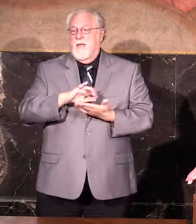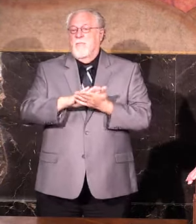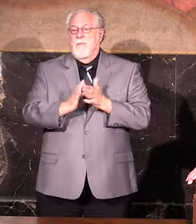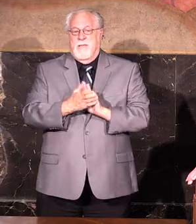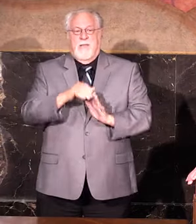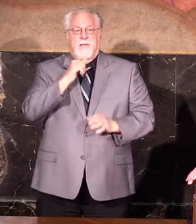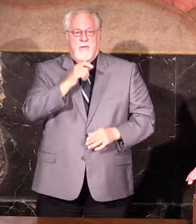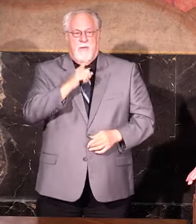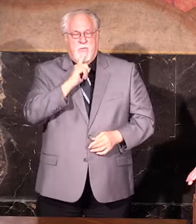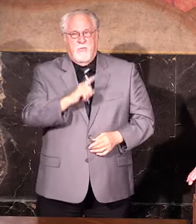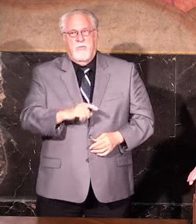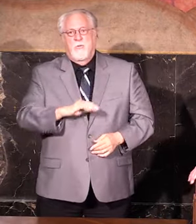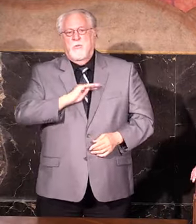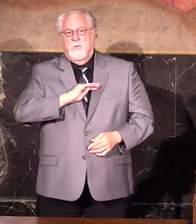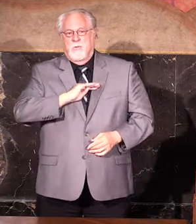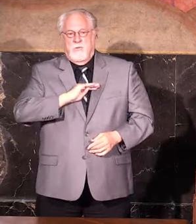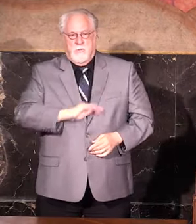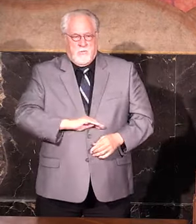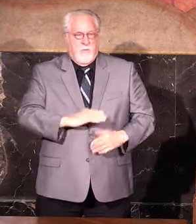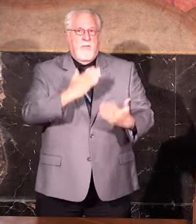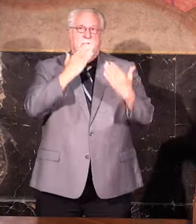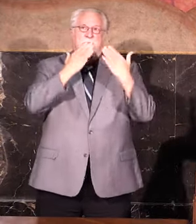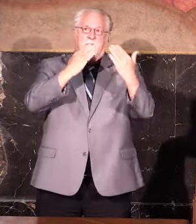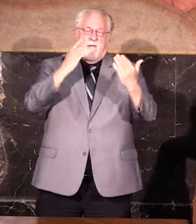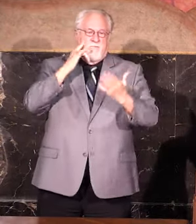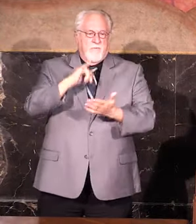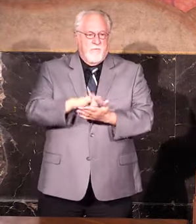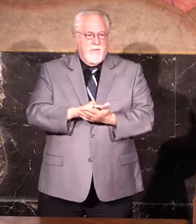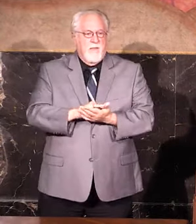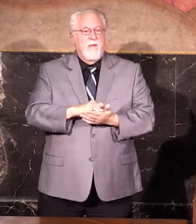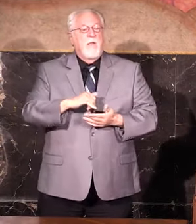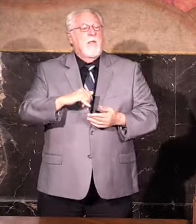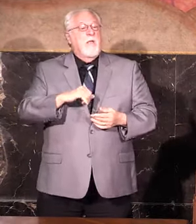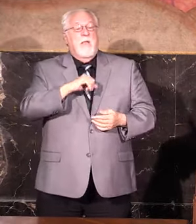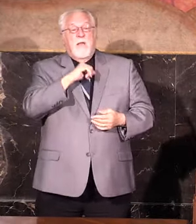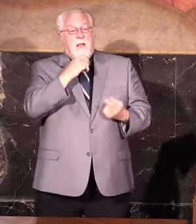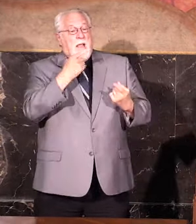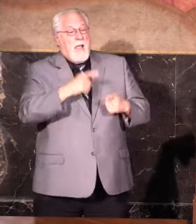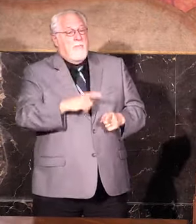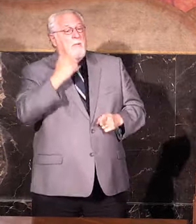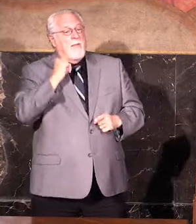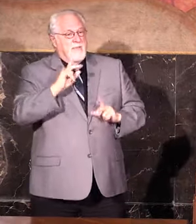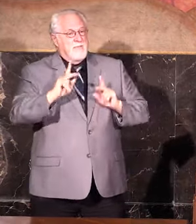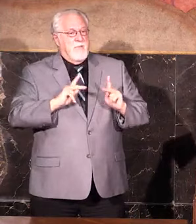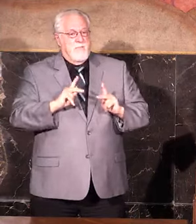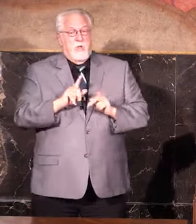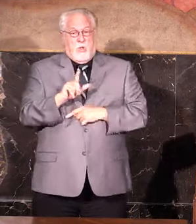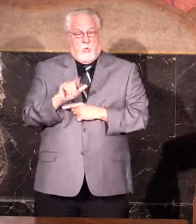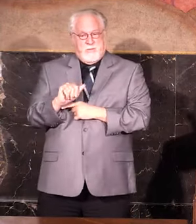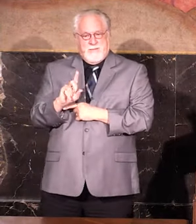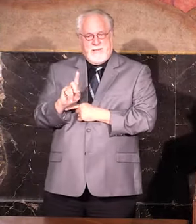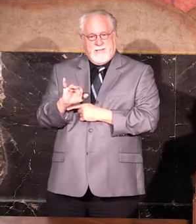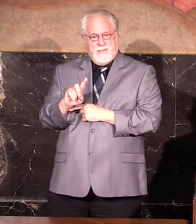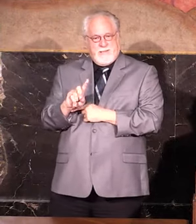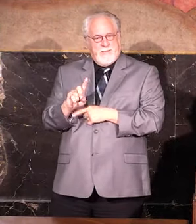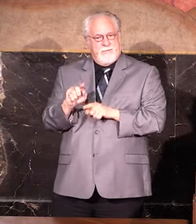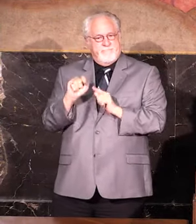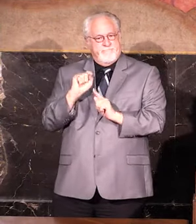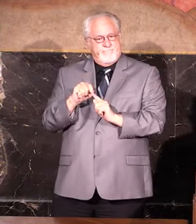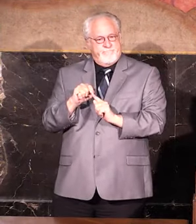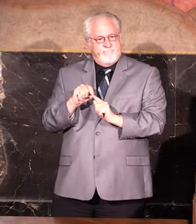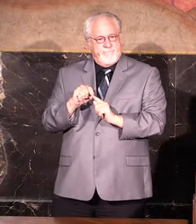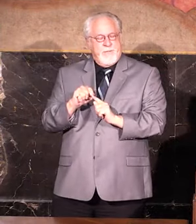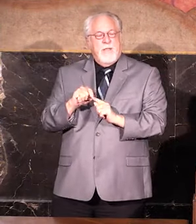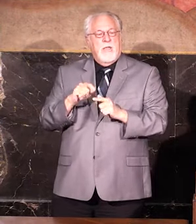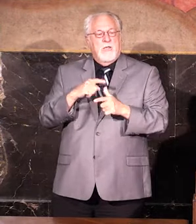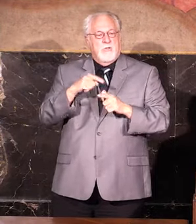case. And we're very, very thankful. And the reason it didn't become the case is because the people of Louisiana did what was necessary to